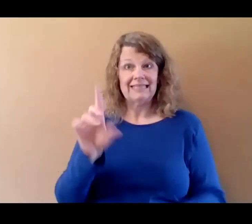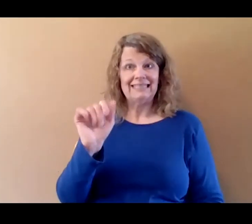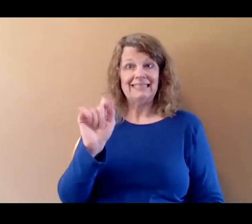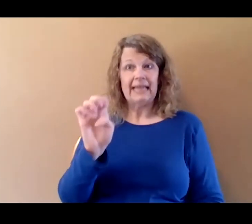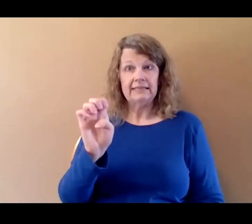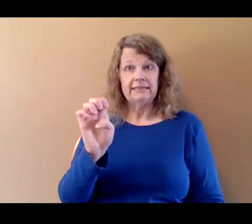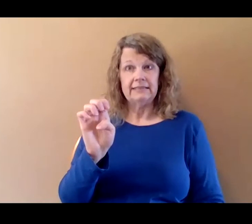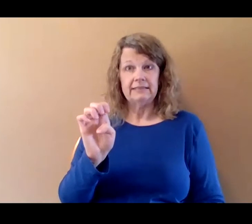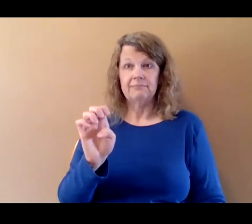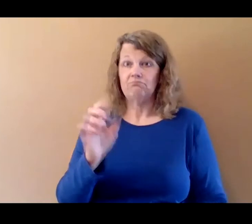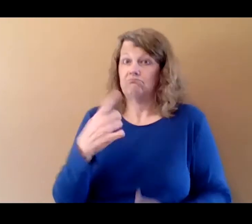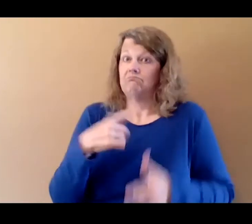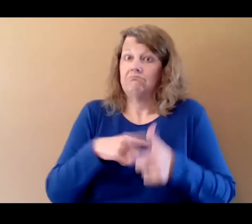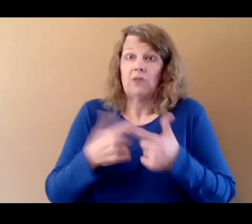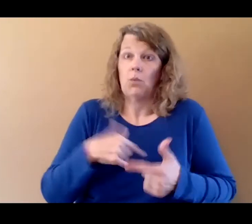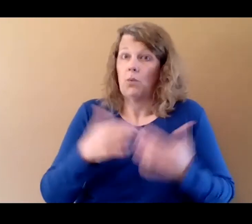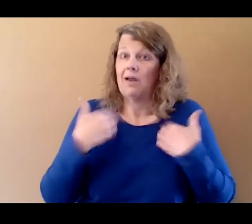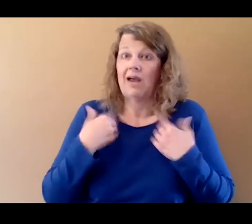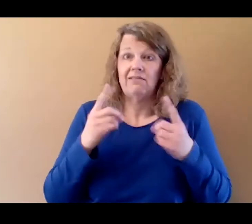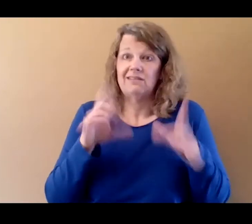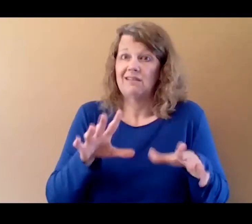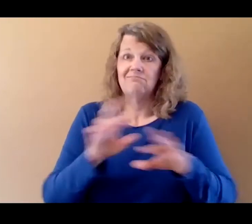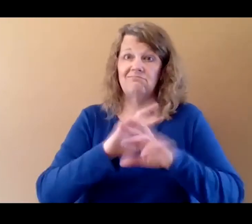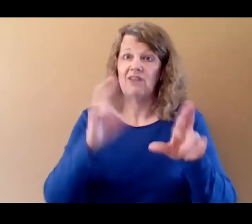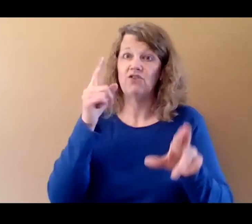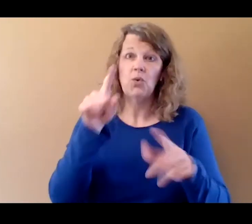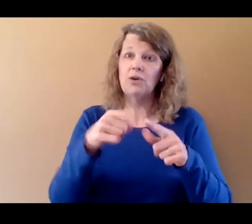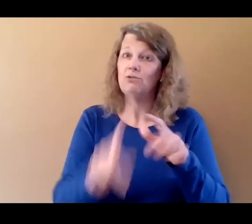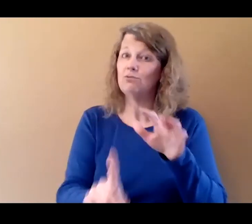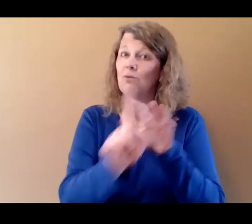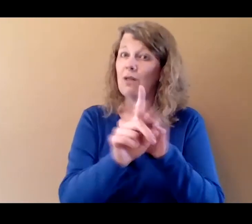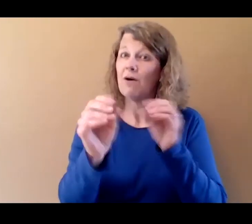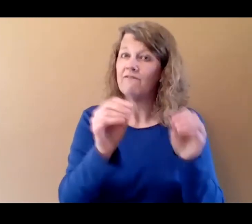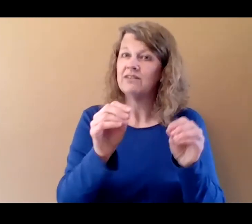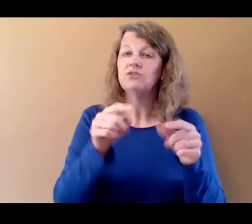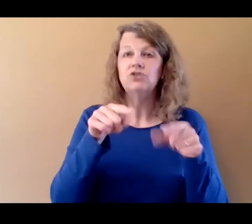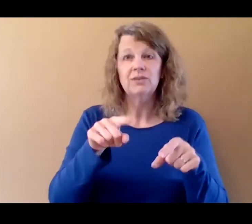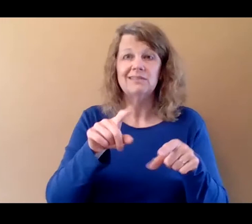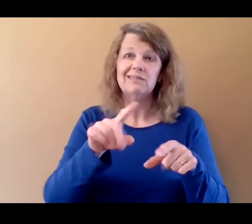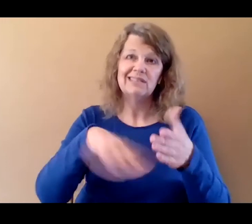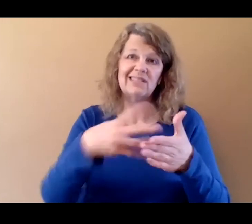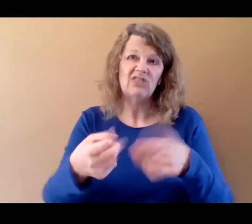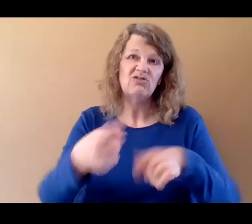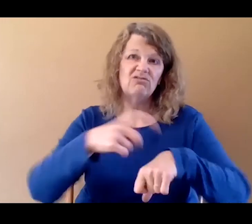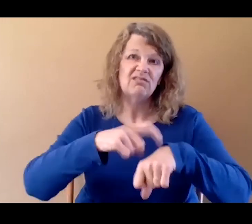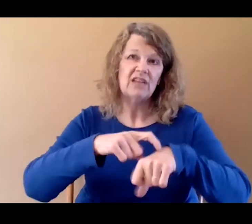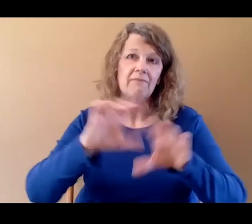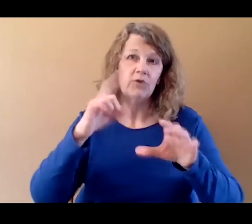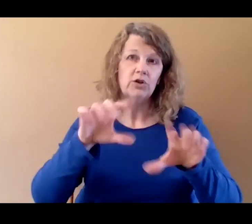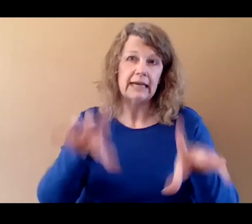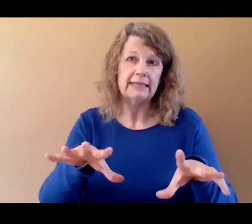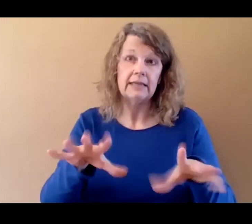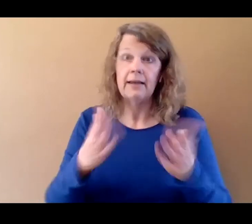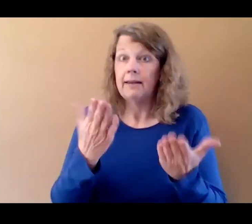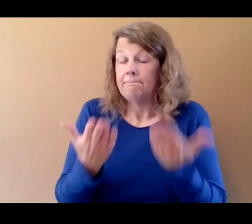date. We will have the exam ready for you when you show up at our office at the scheduled time of the exam.